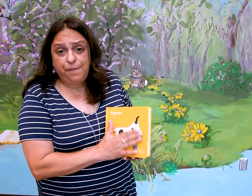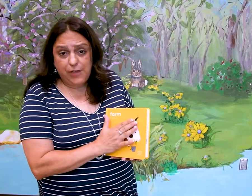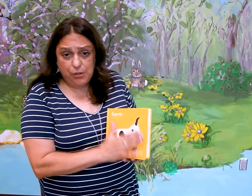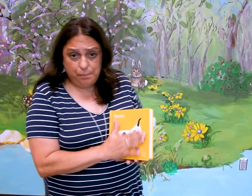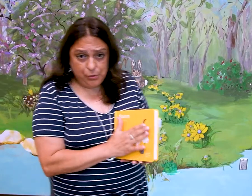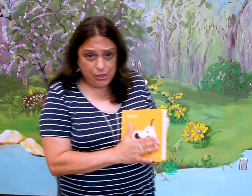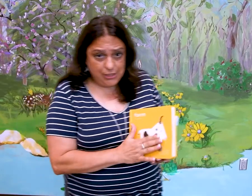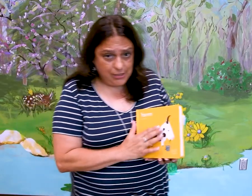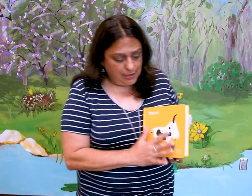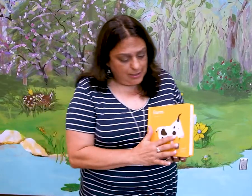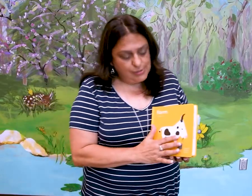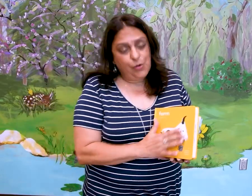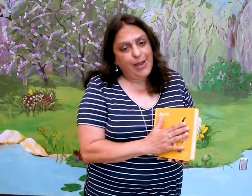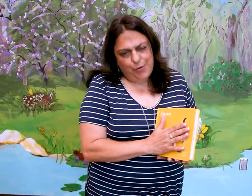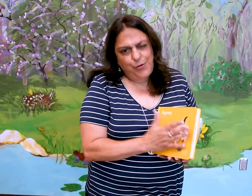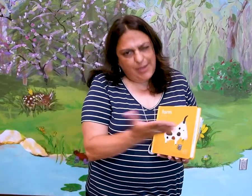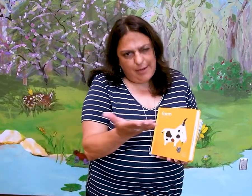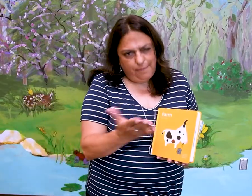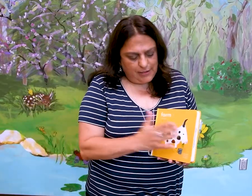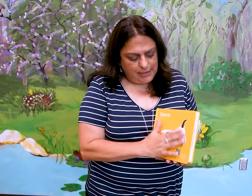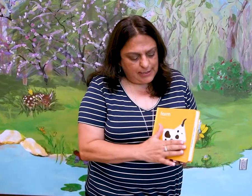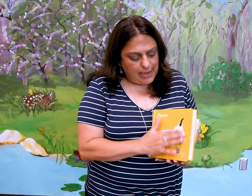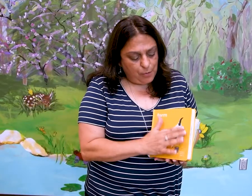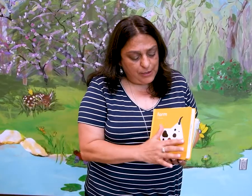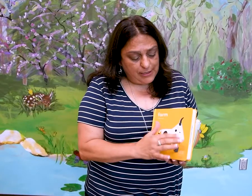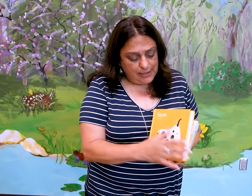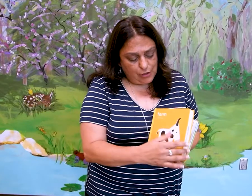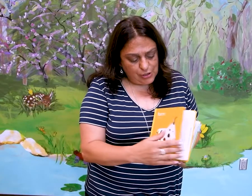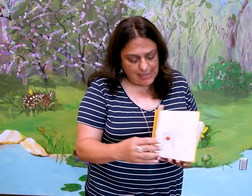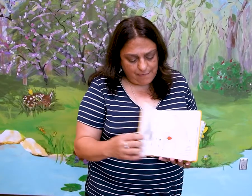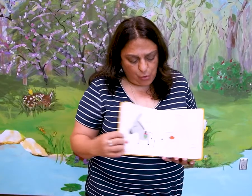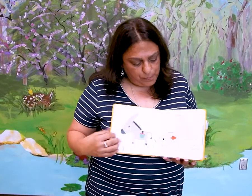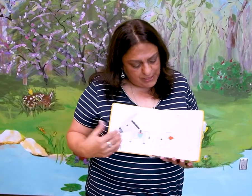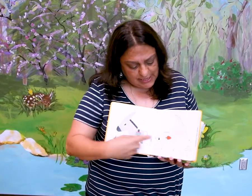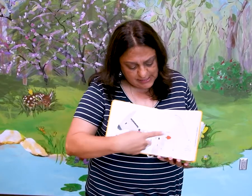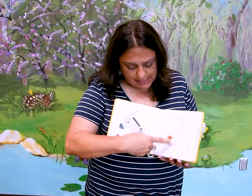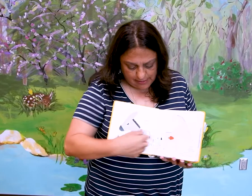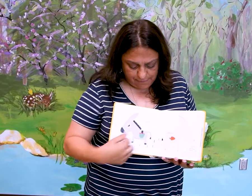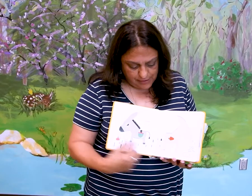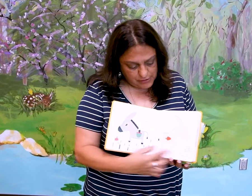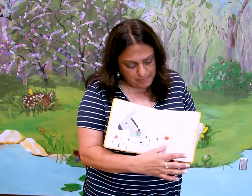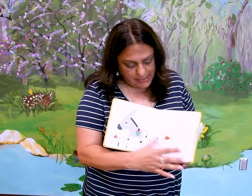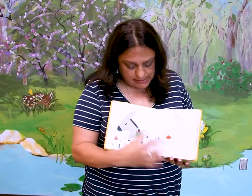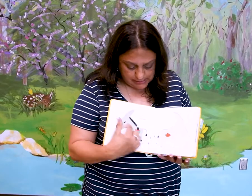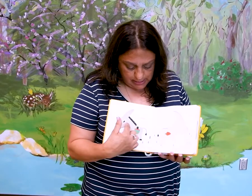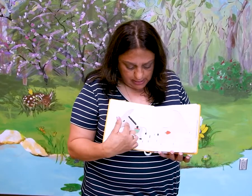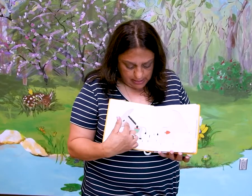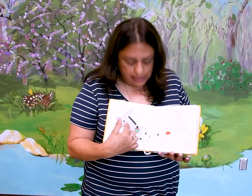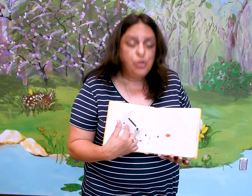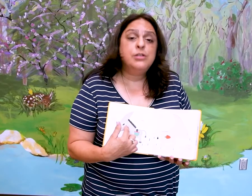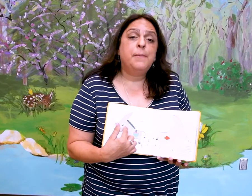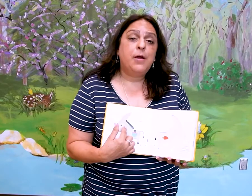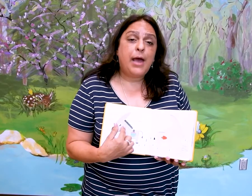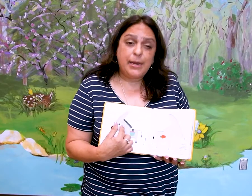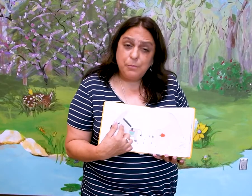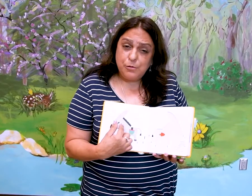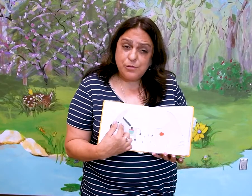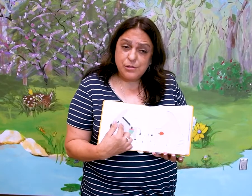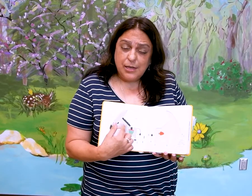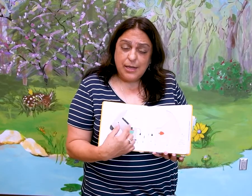feel book. So I know you can't feel it now, but it does have openings and different spaces. It talks about animals